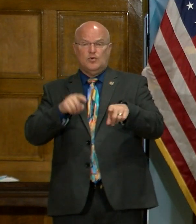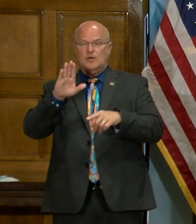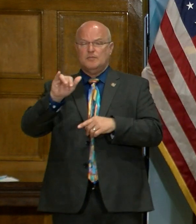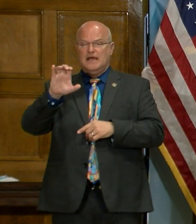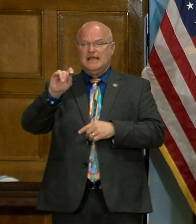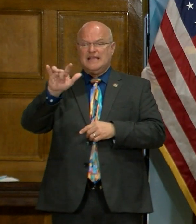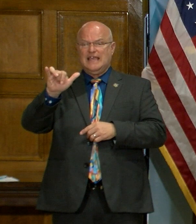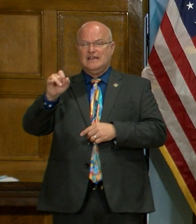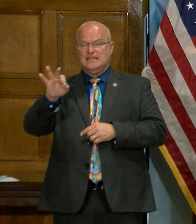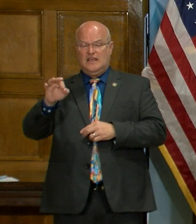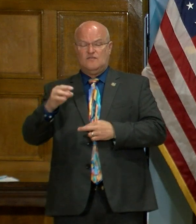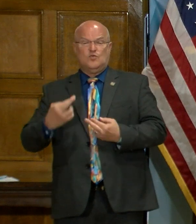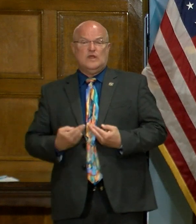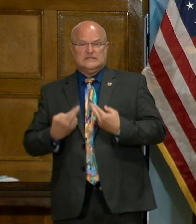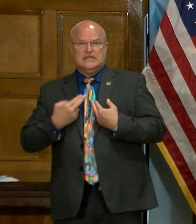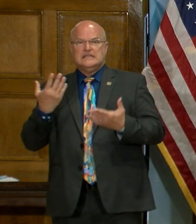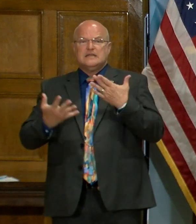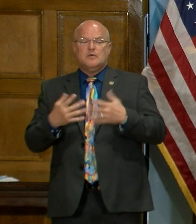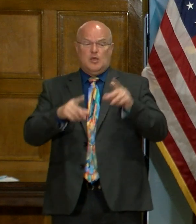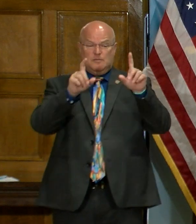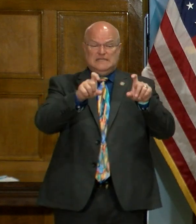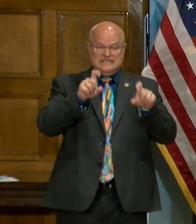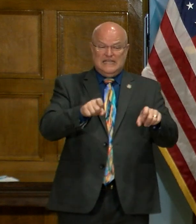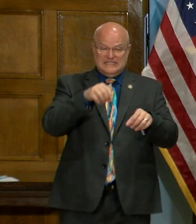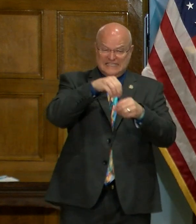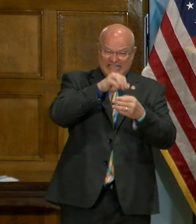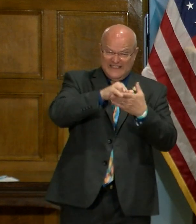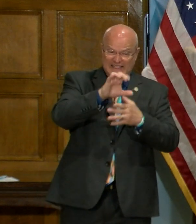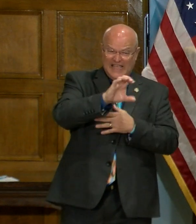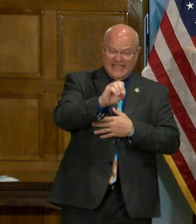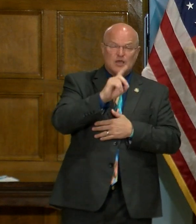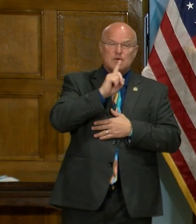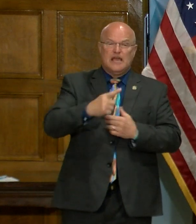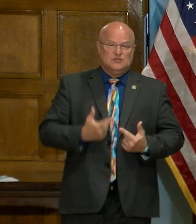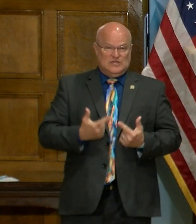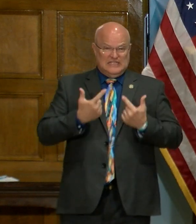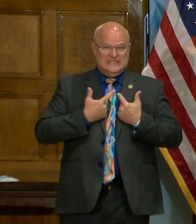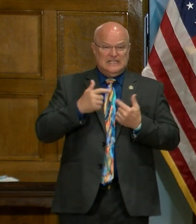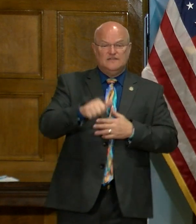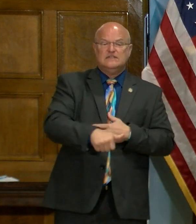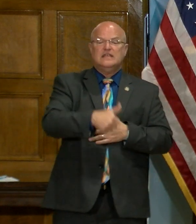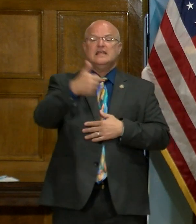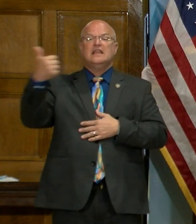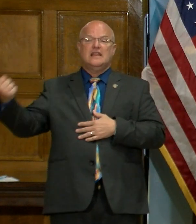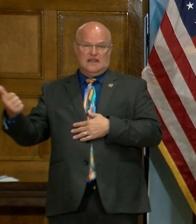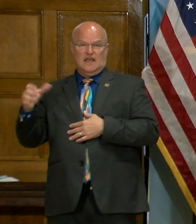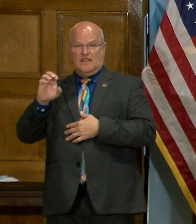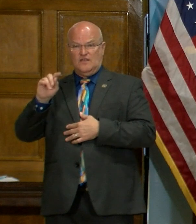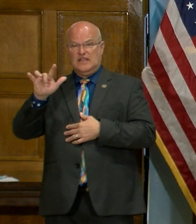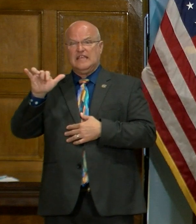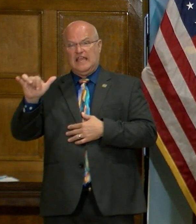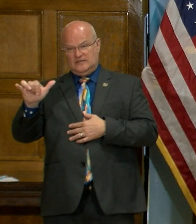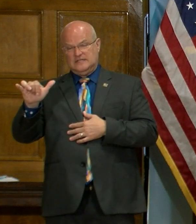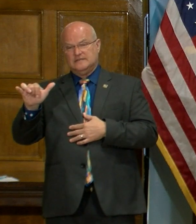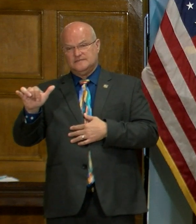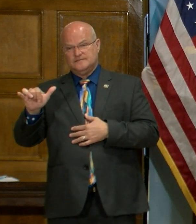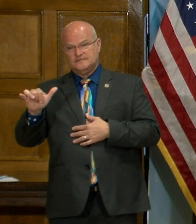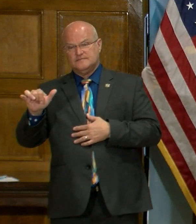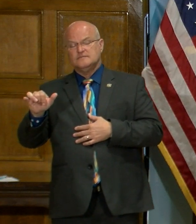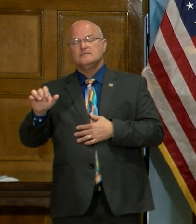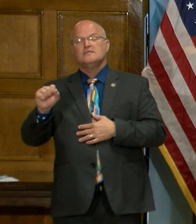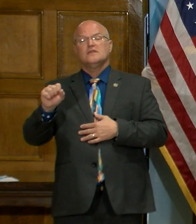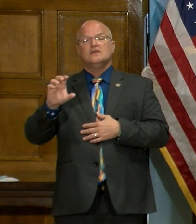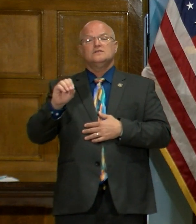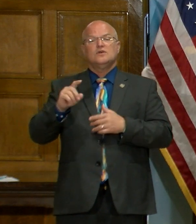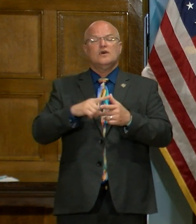by county of residence, and so someone may have been tested within that county, but actually the residence that's documented is outside the